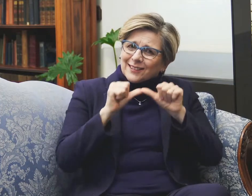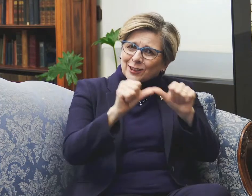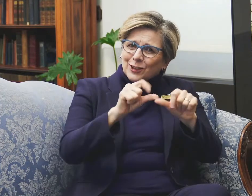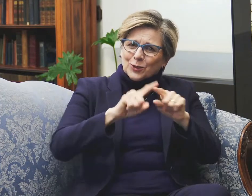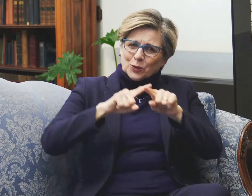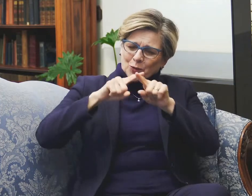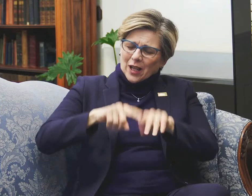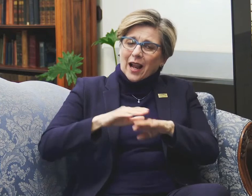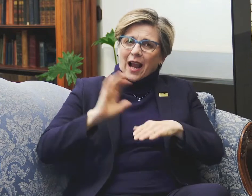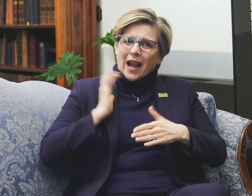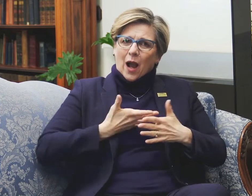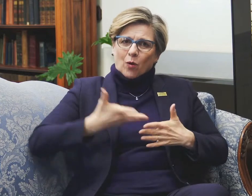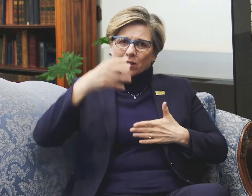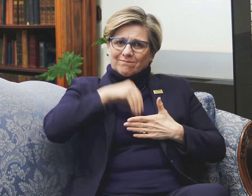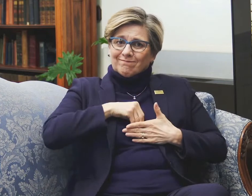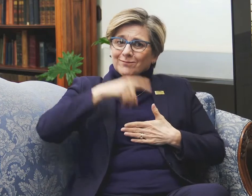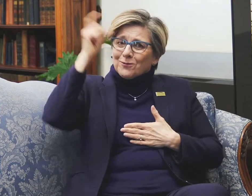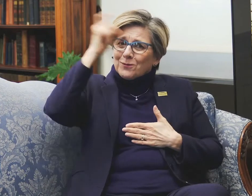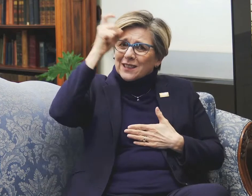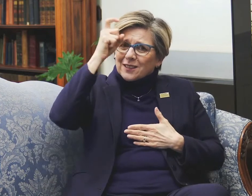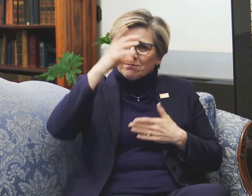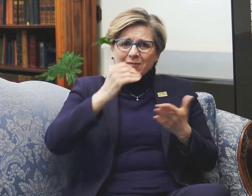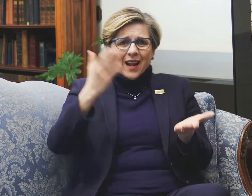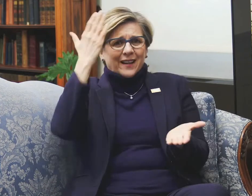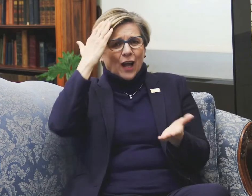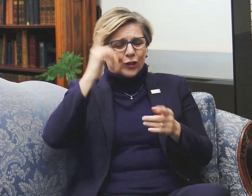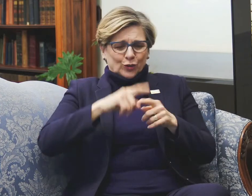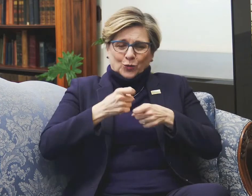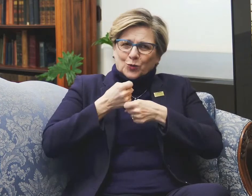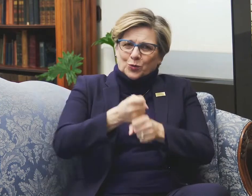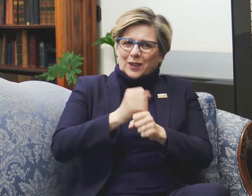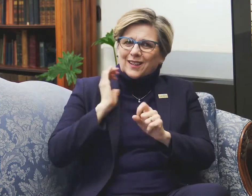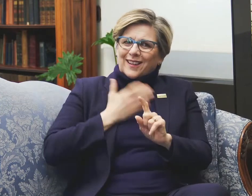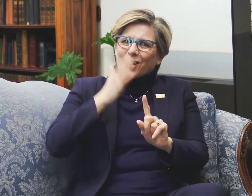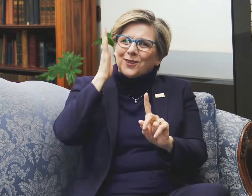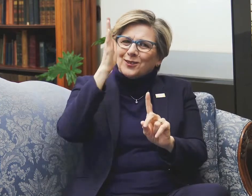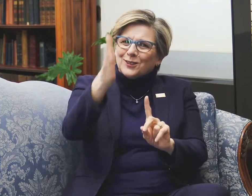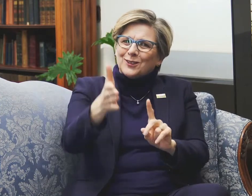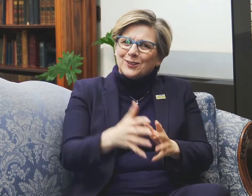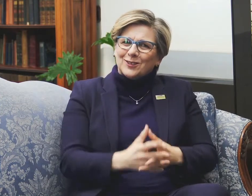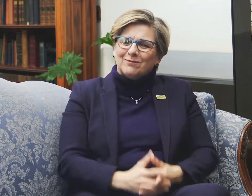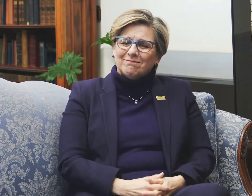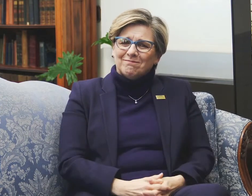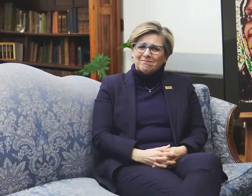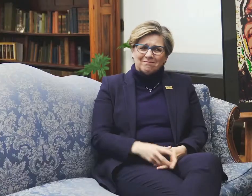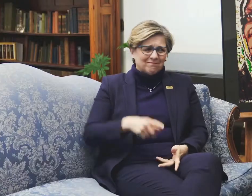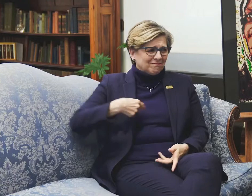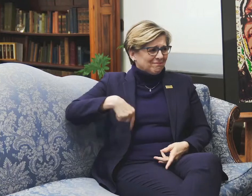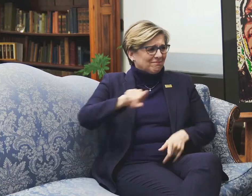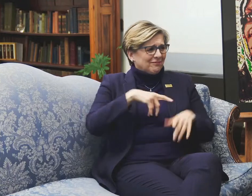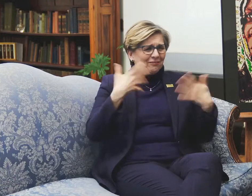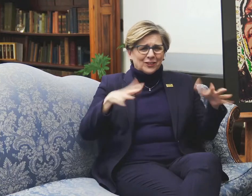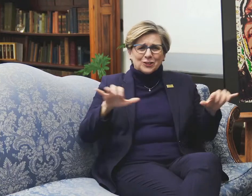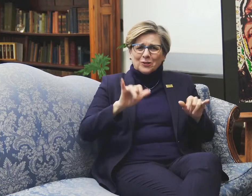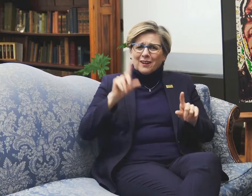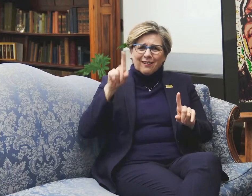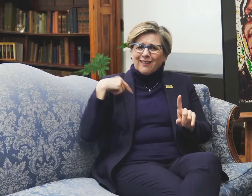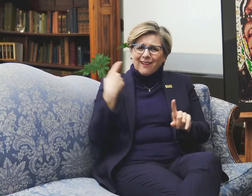Clare Center must continue to rely on that collective internal wisdom and knowledge to create our future. This is what we've